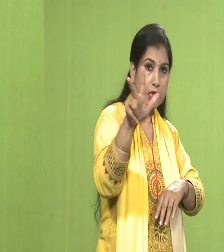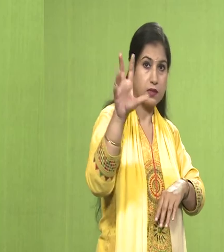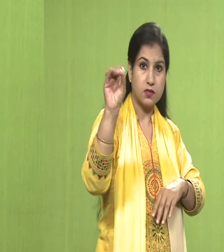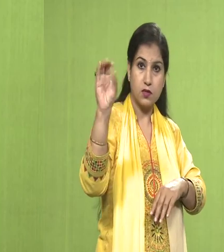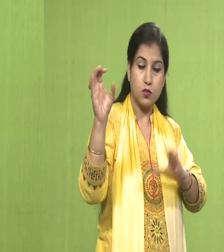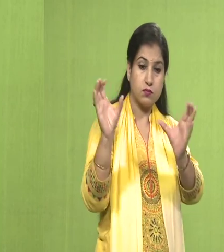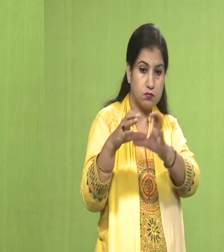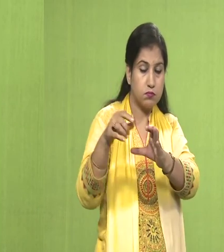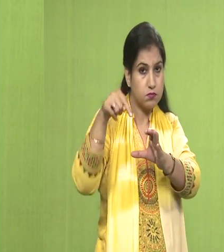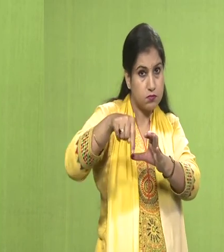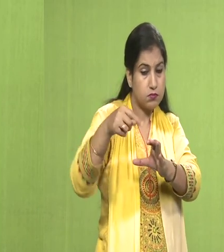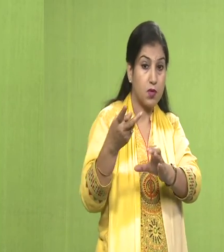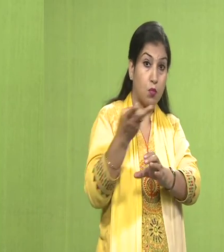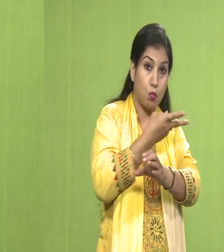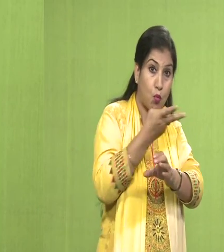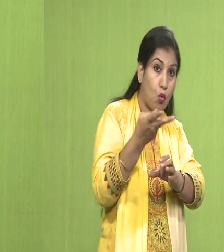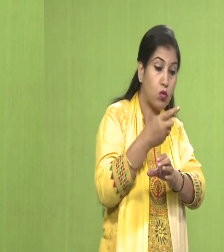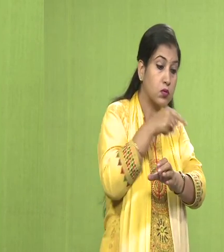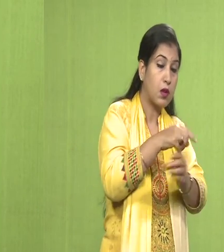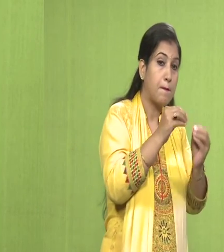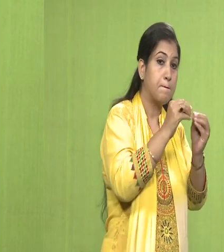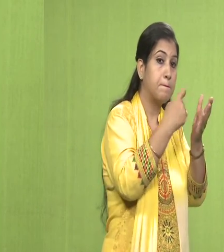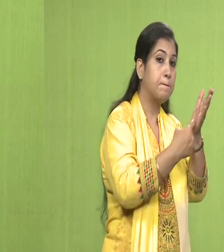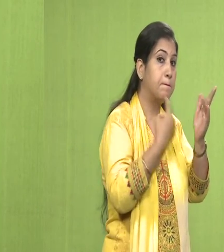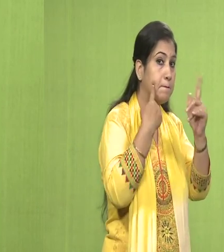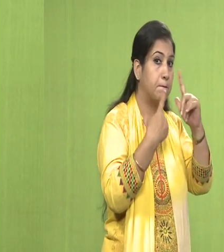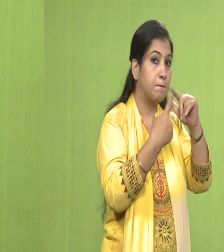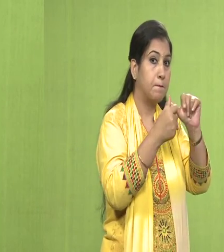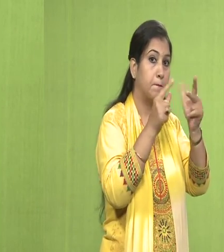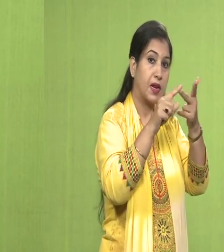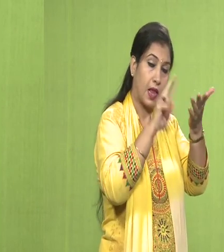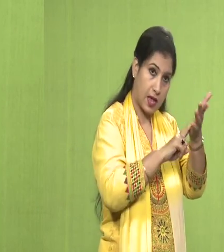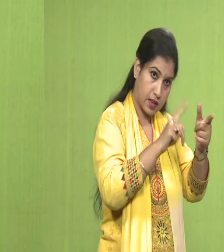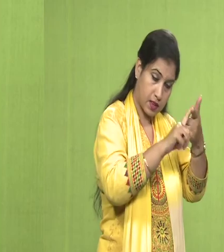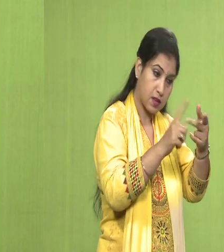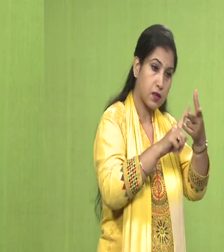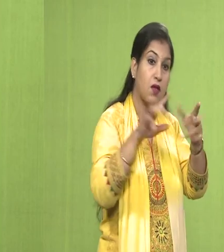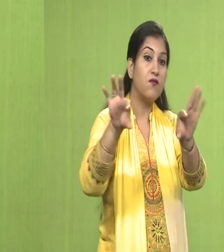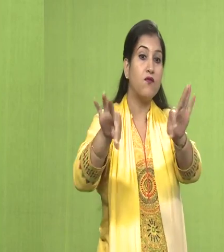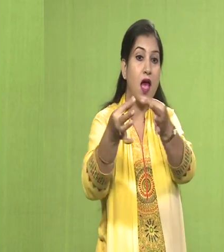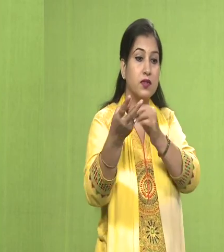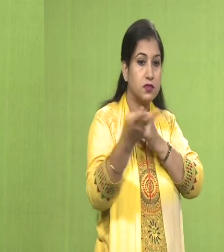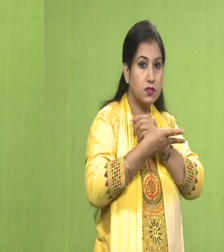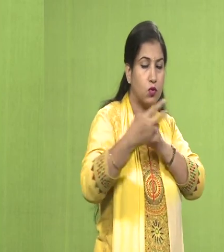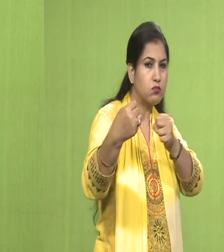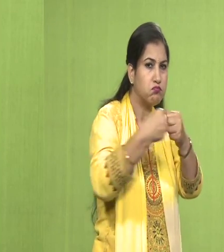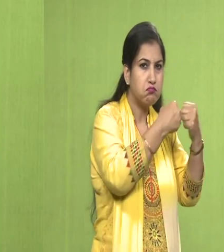century, both Britain and France were fighting against each other in